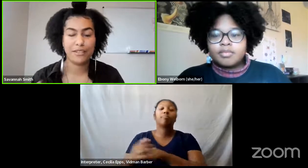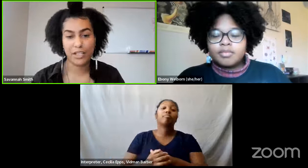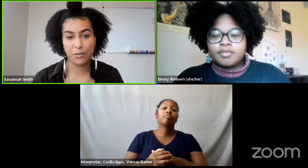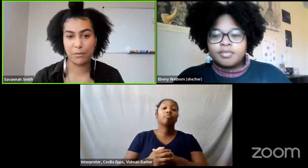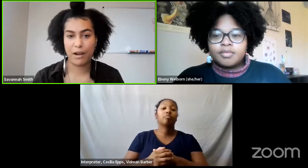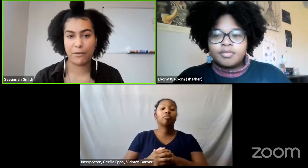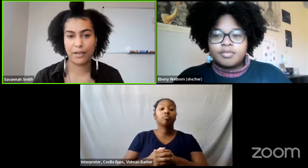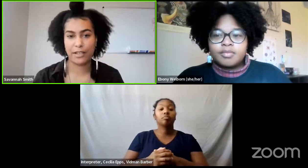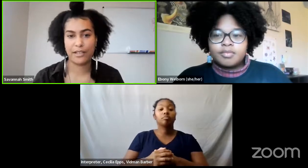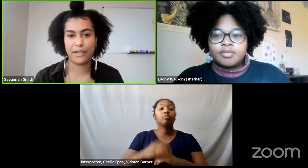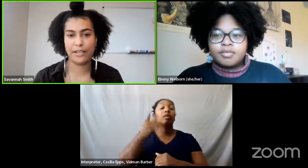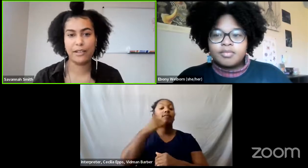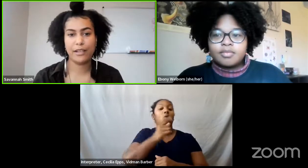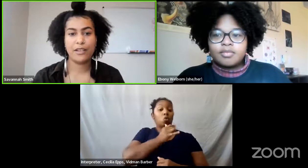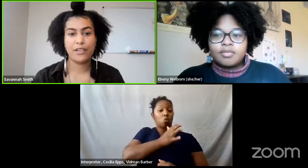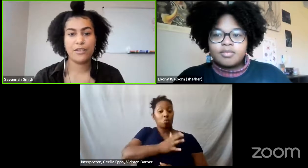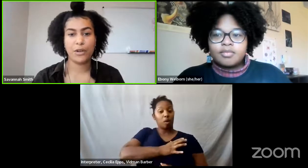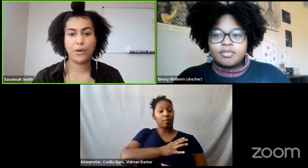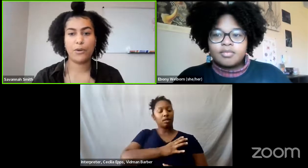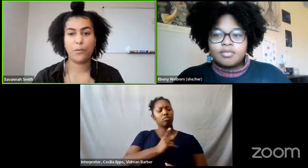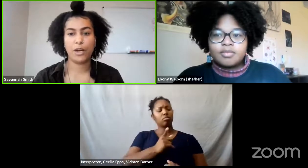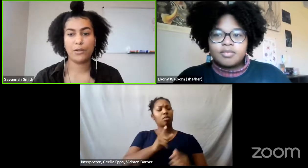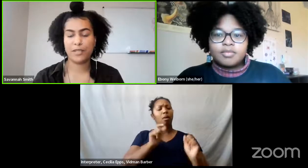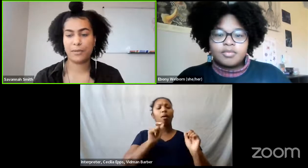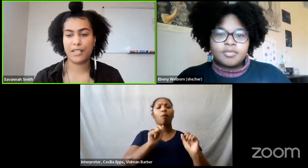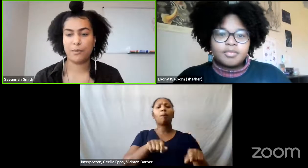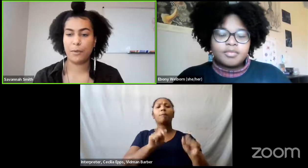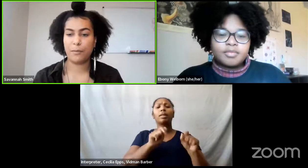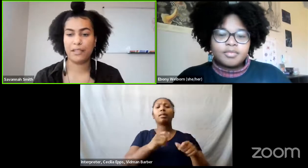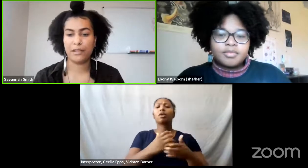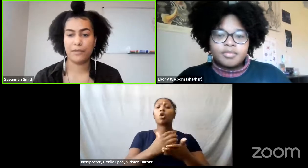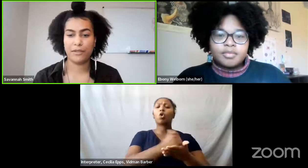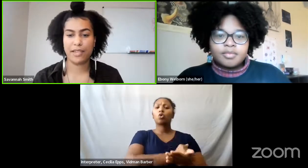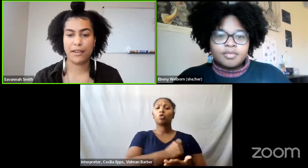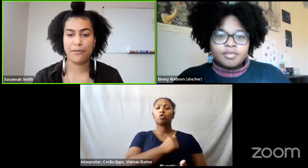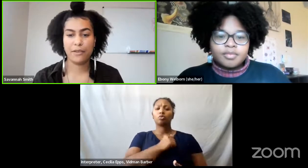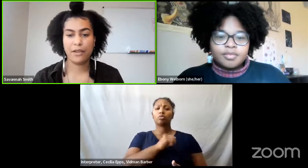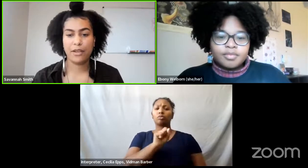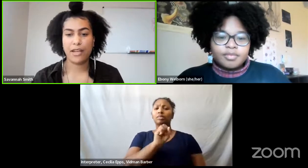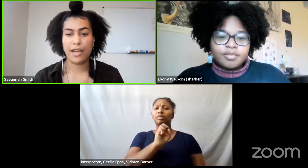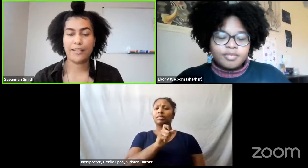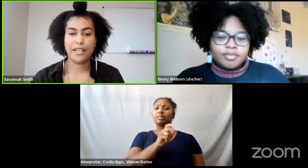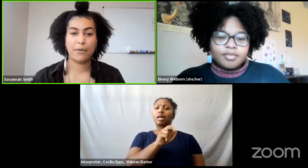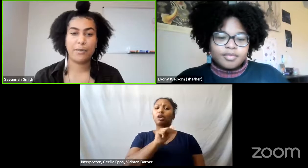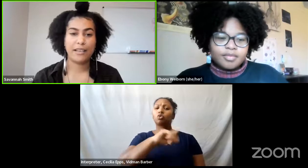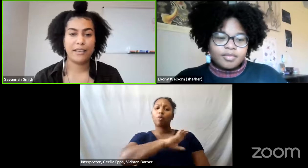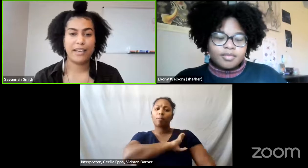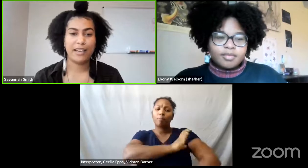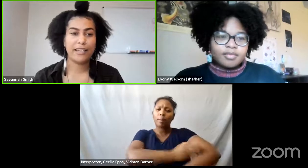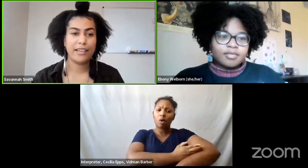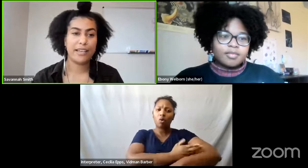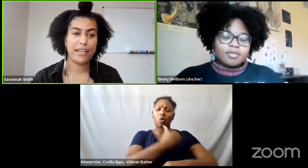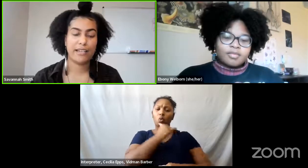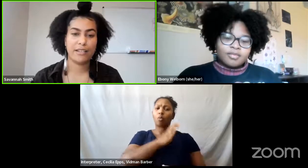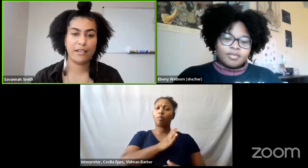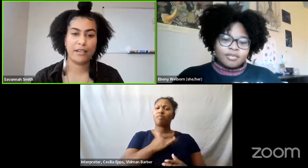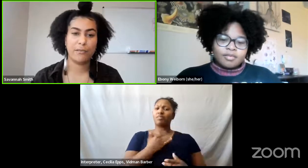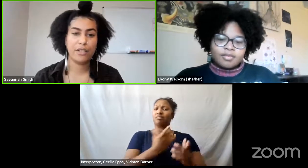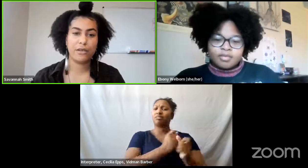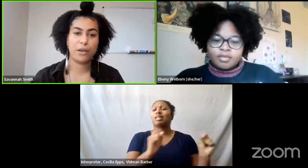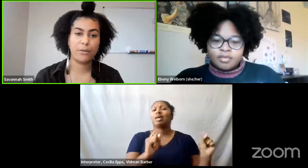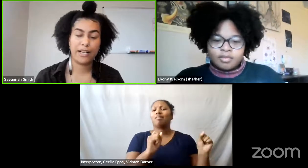reclaim sexual power even. So water was a place where women could feel safe. As they were bathing